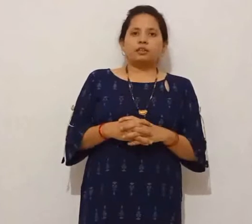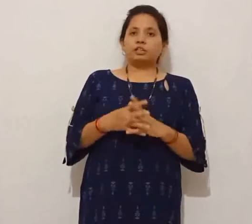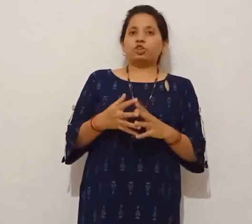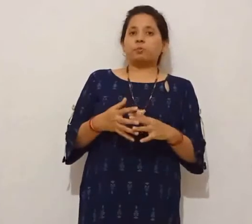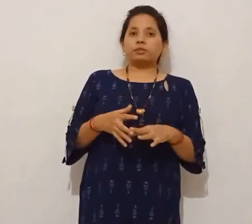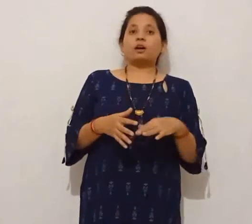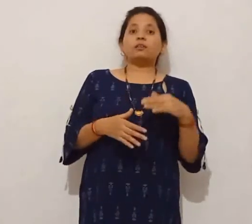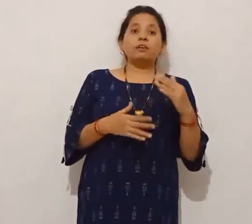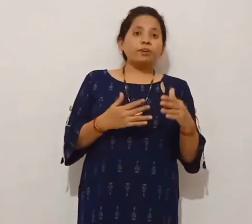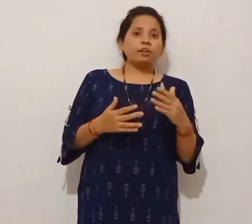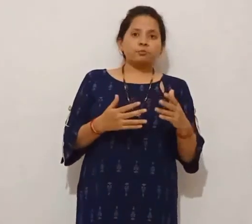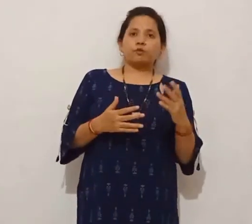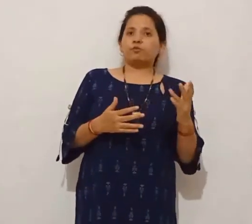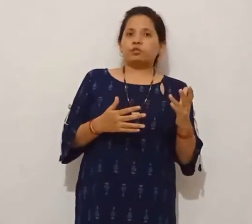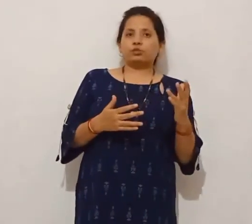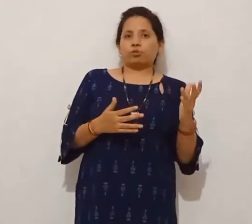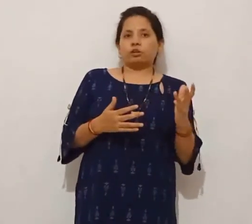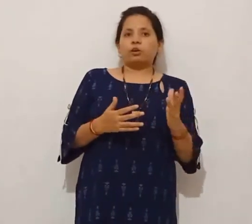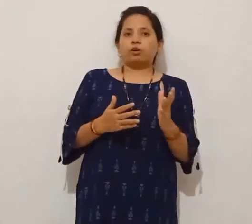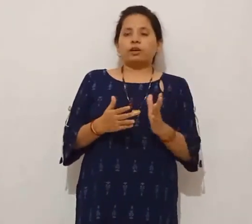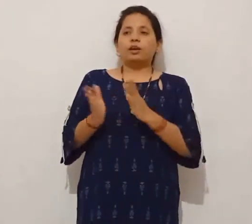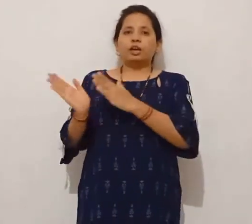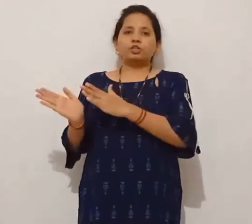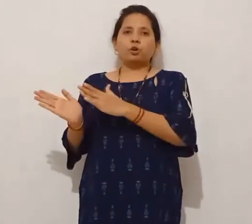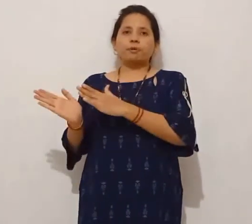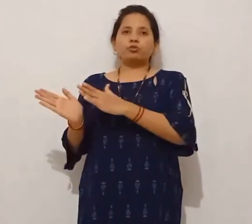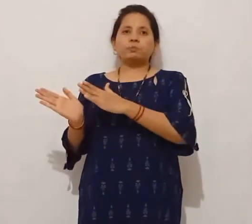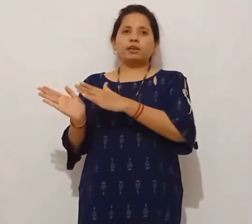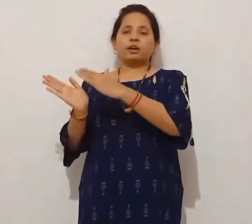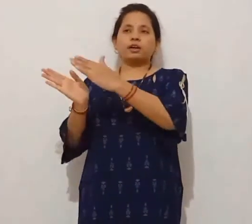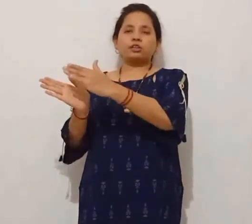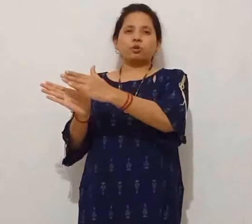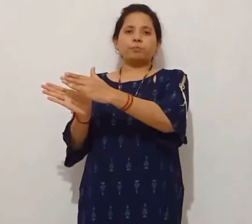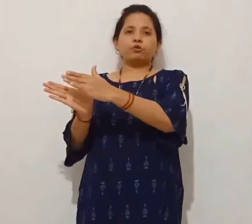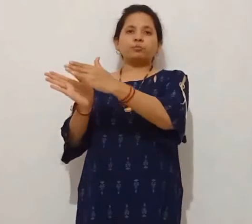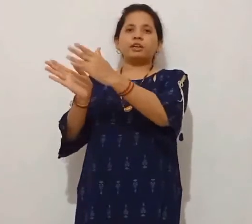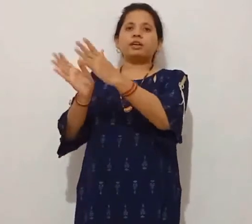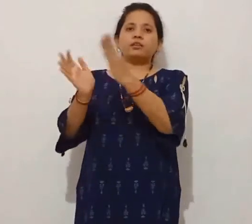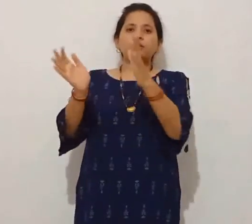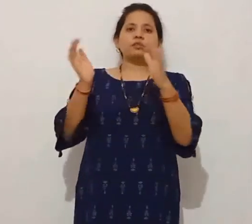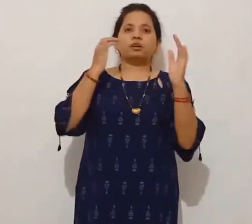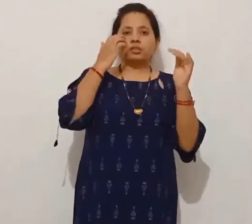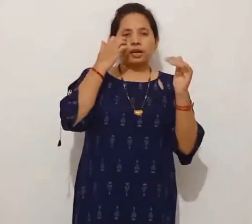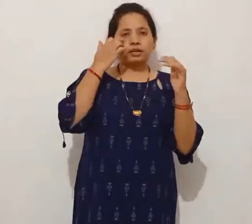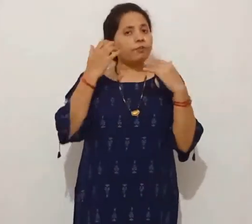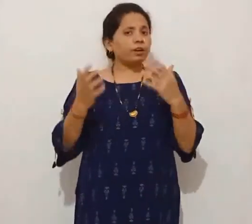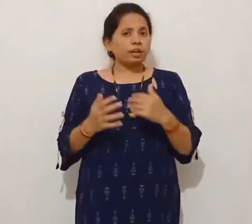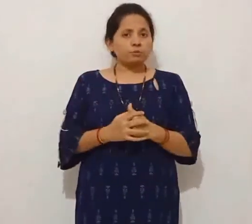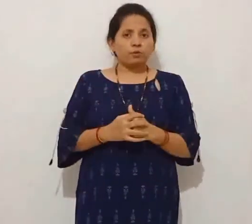That shops are different types of goods sold. Okay, ek shop mein kuch milega, ek shop mein kuch milega. Like this, they are selling different types of